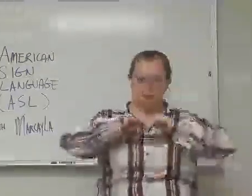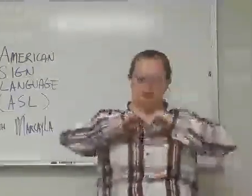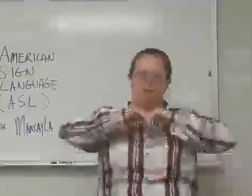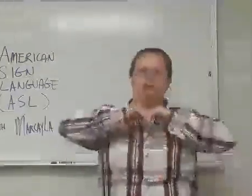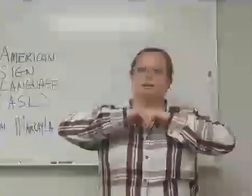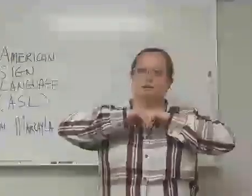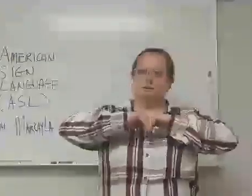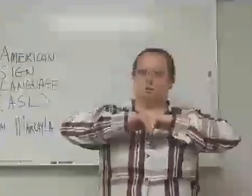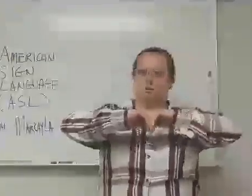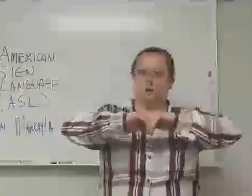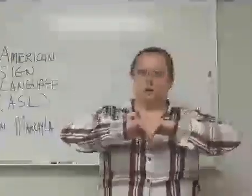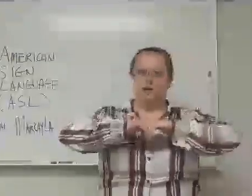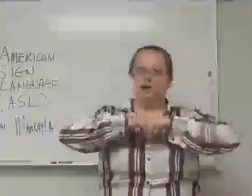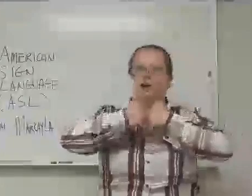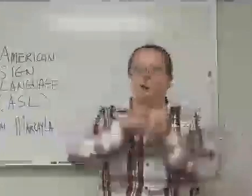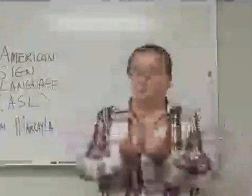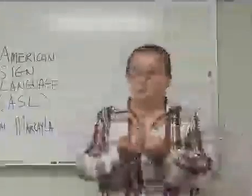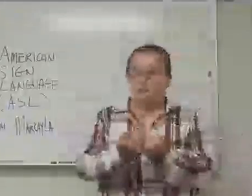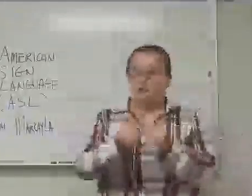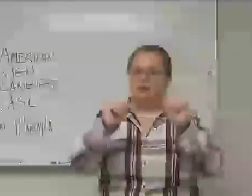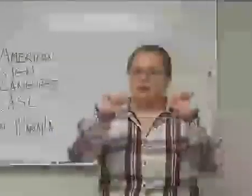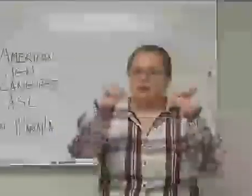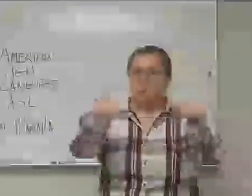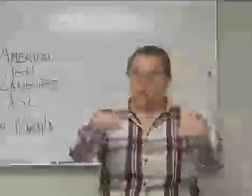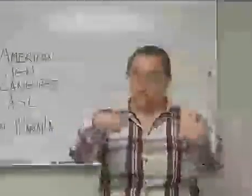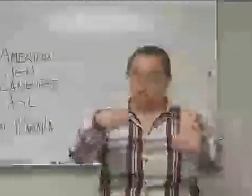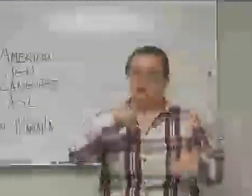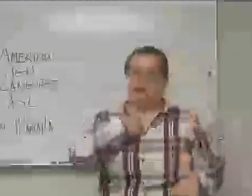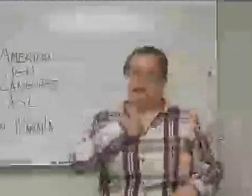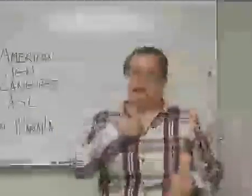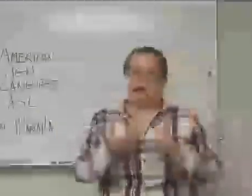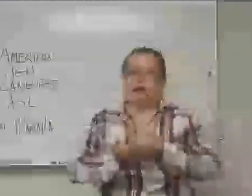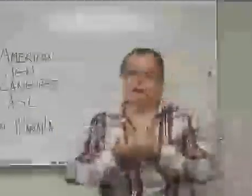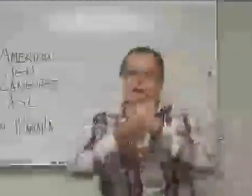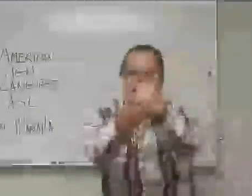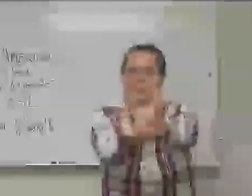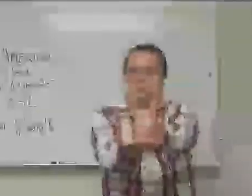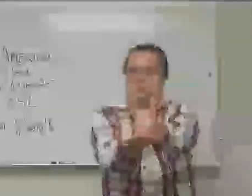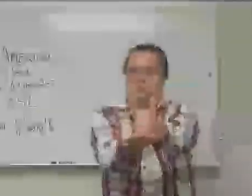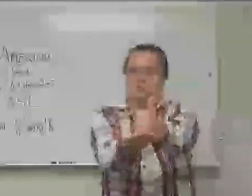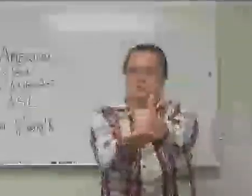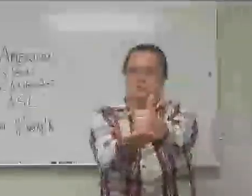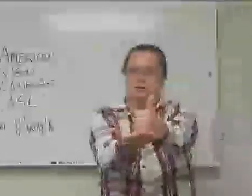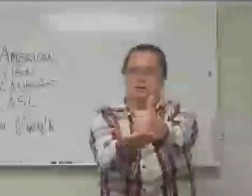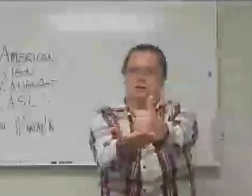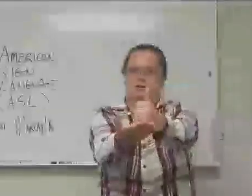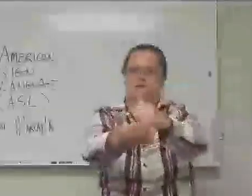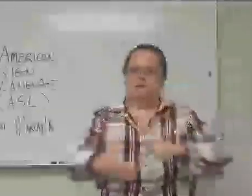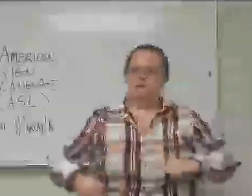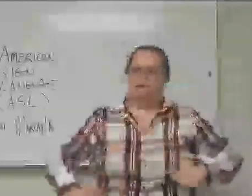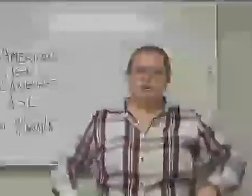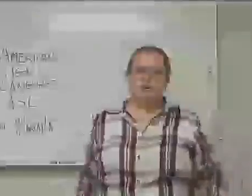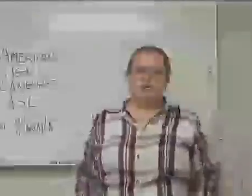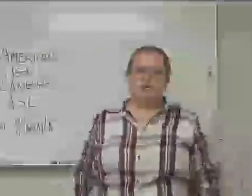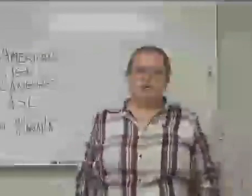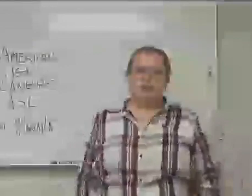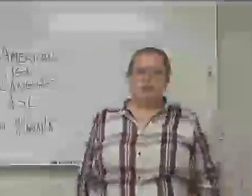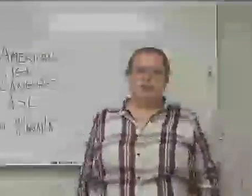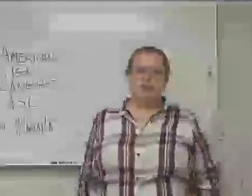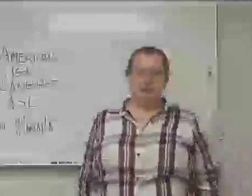literally going, how can I help you? Okay. Can you do it one more time just so we can see it again?